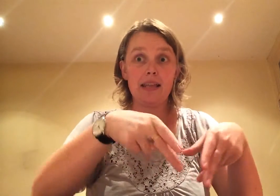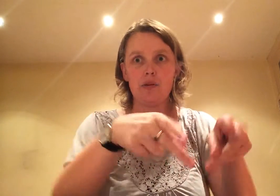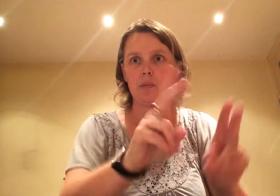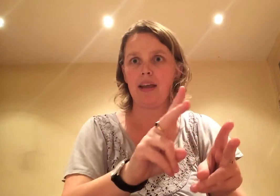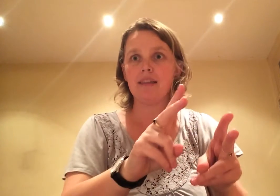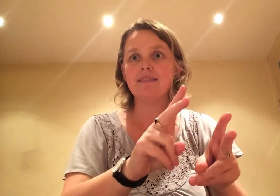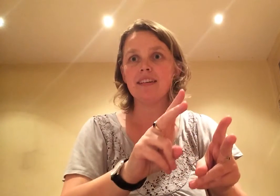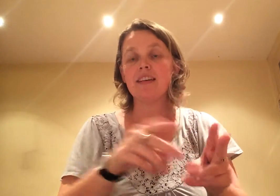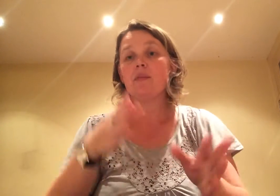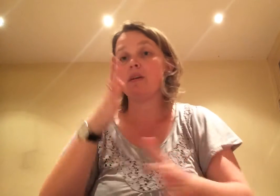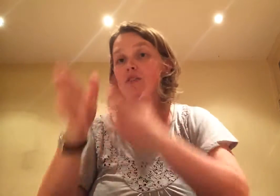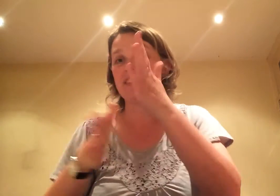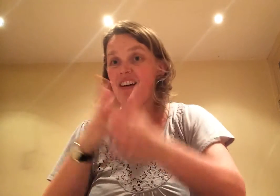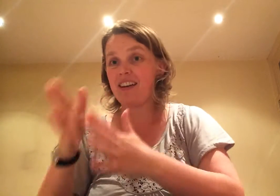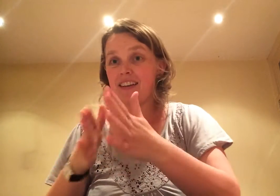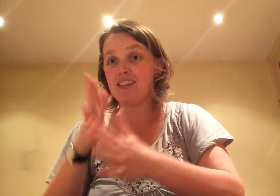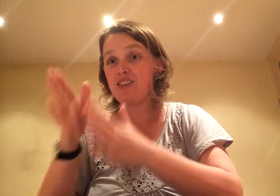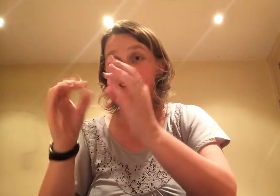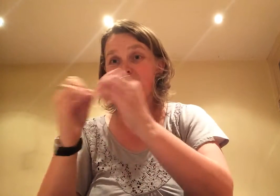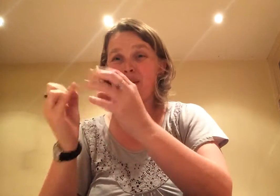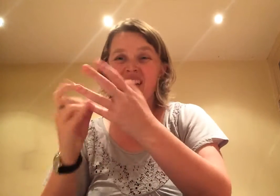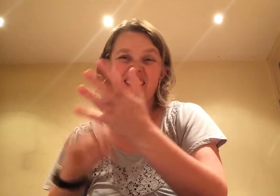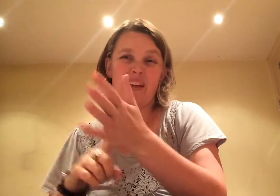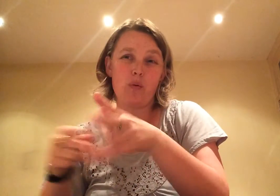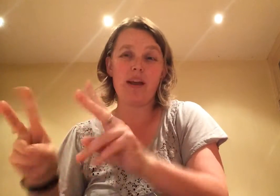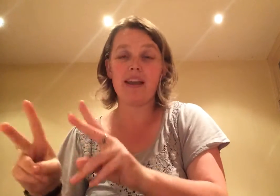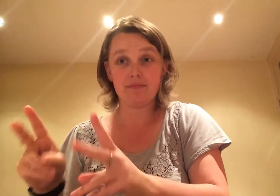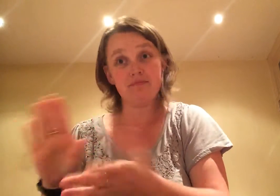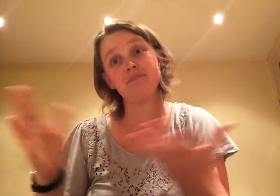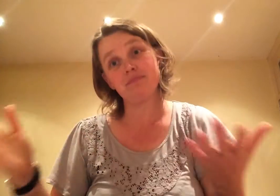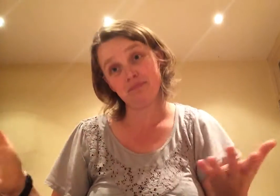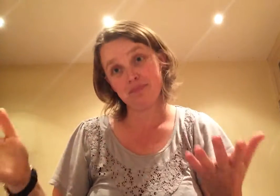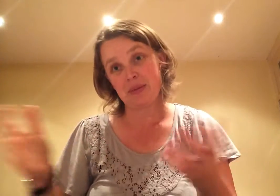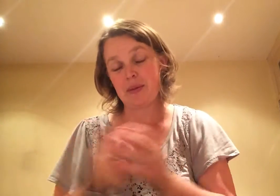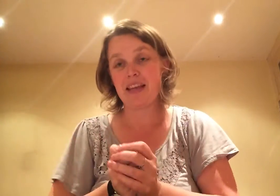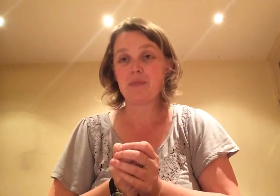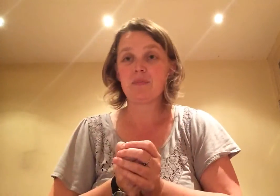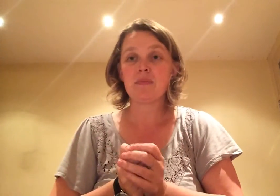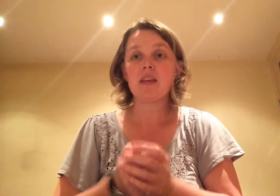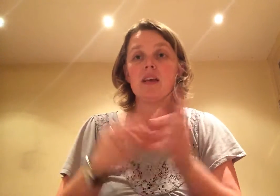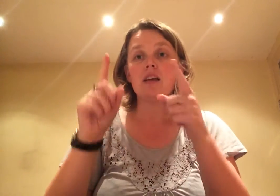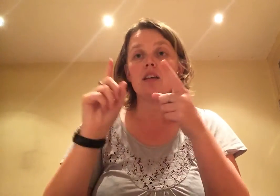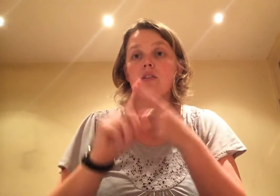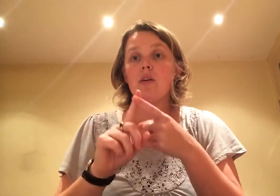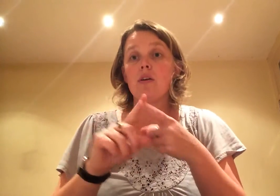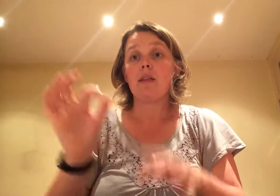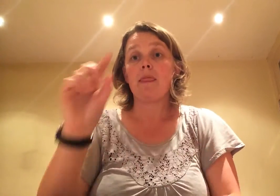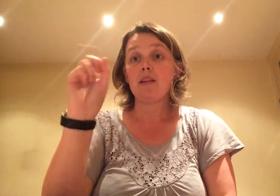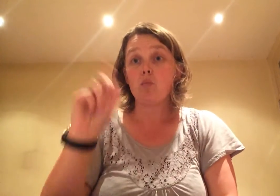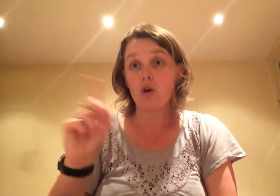English way. But if you're signing it, you sign it the BSL way. Okay? So that's what.